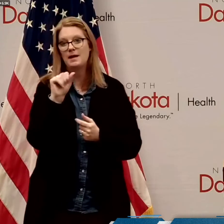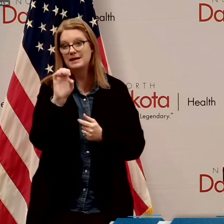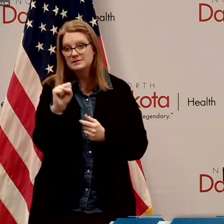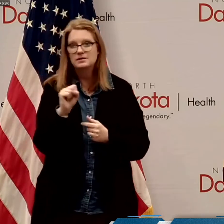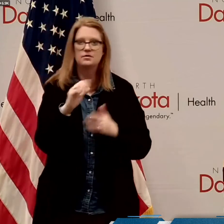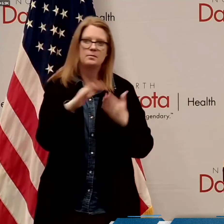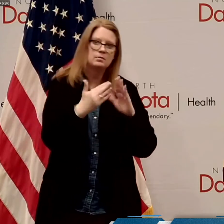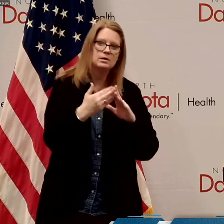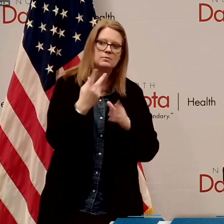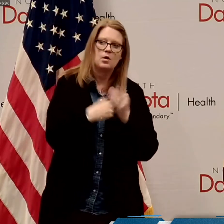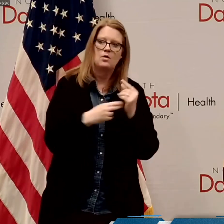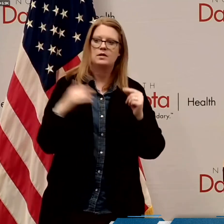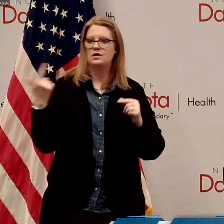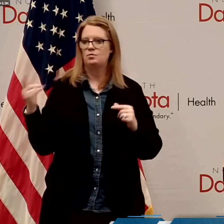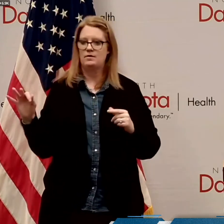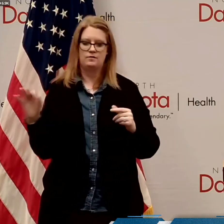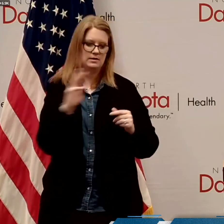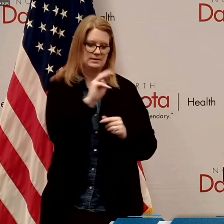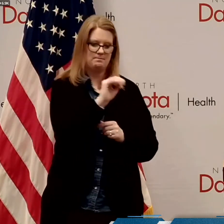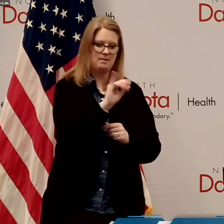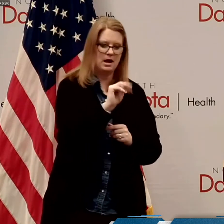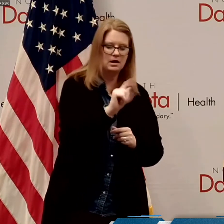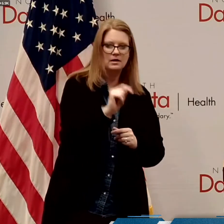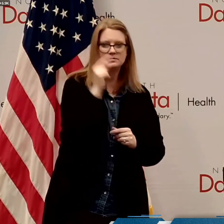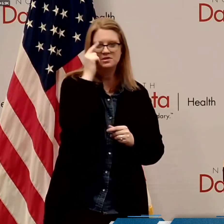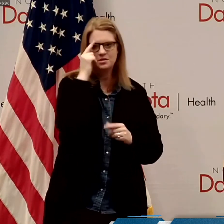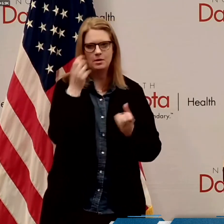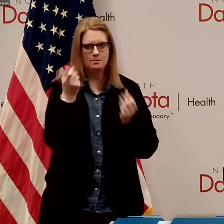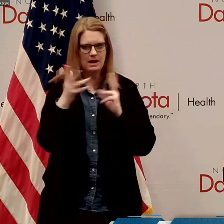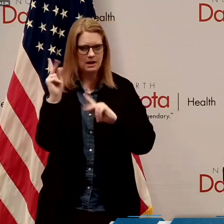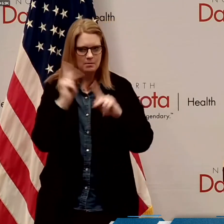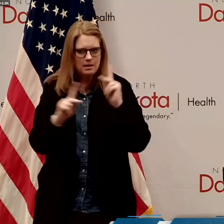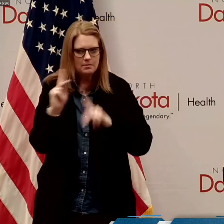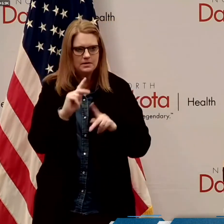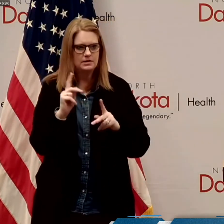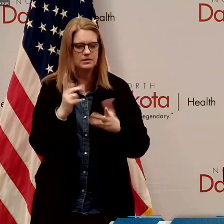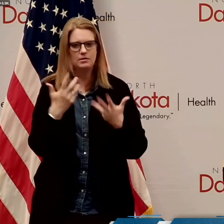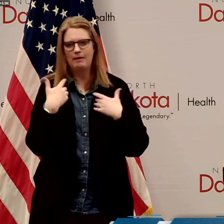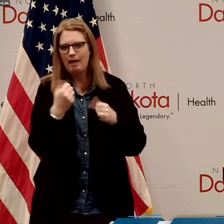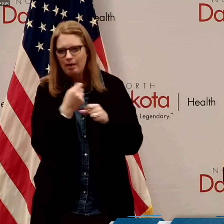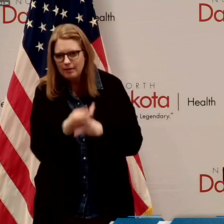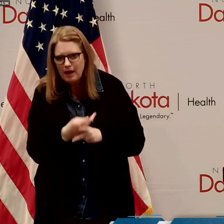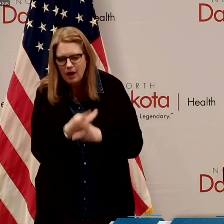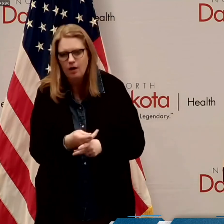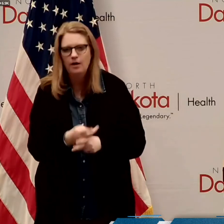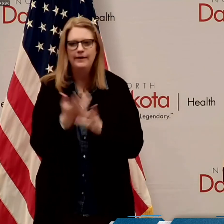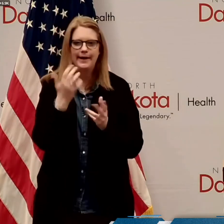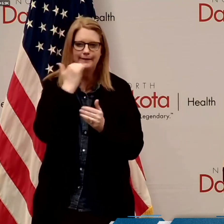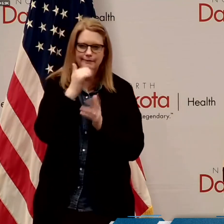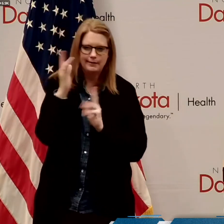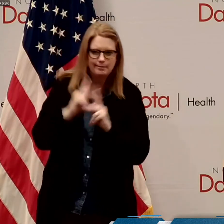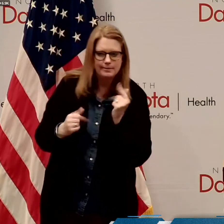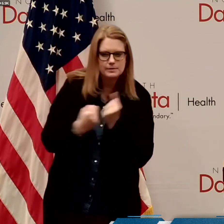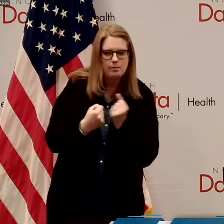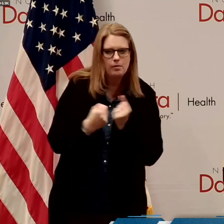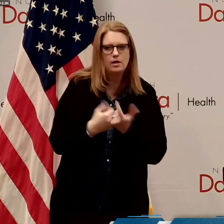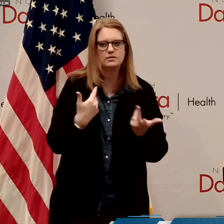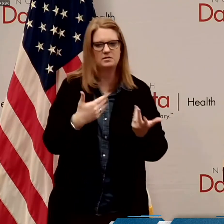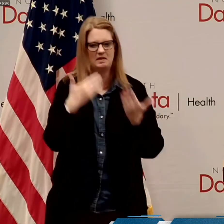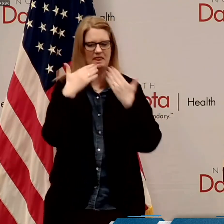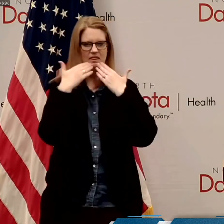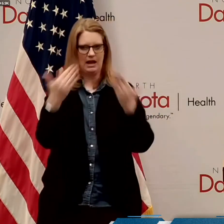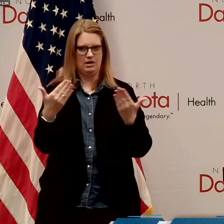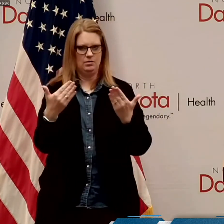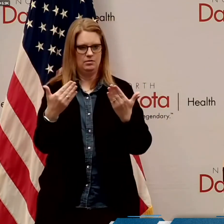communities, both in Grand Forks and Minot. We know there's a lot of civilian support and healthcare support outside the air base. Thank you for that. We know that